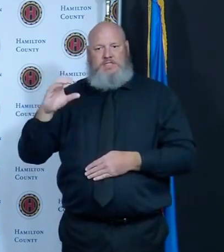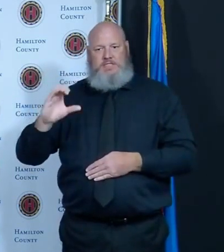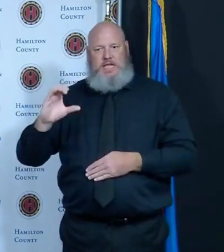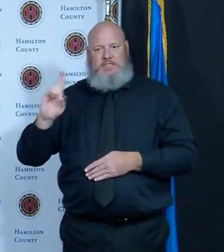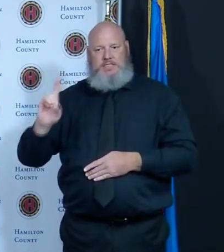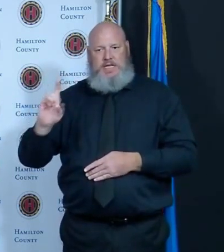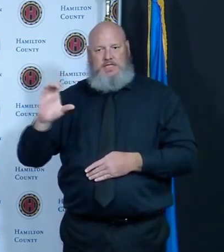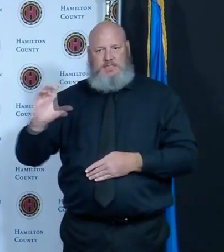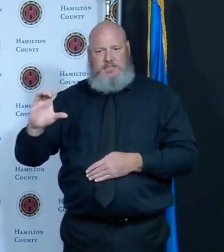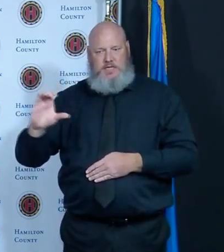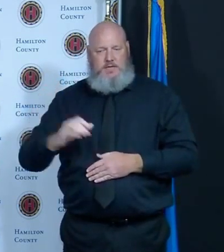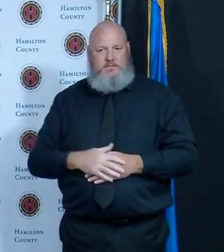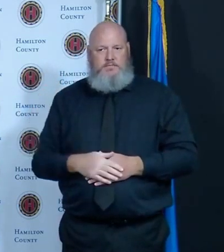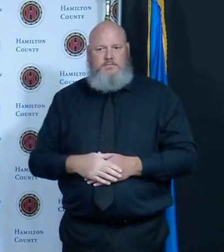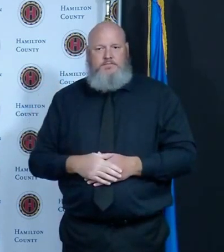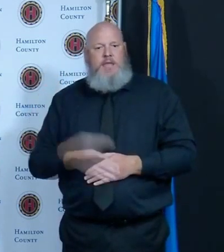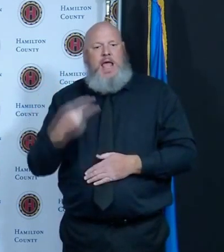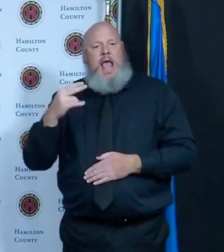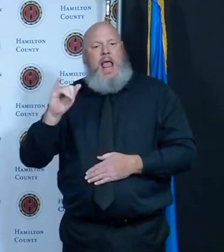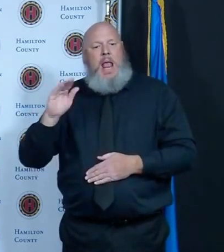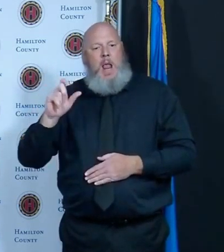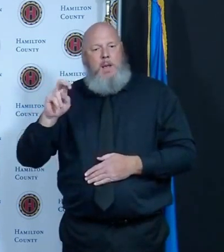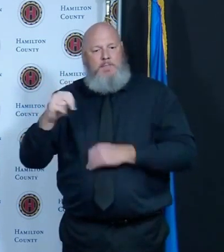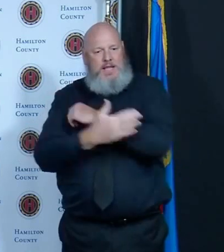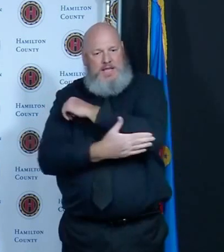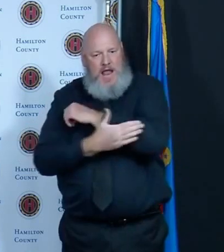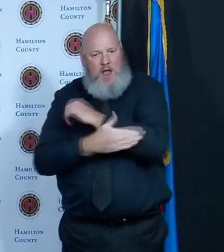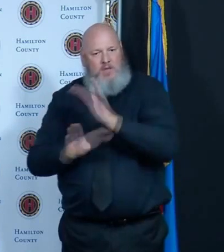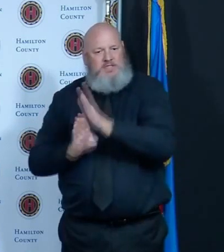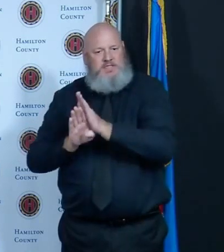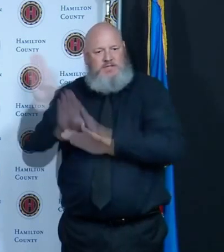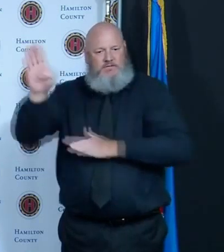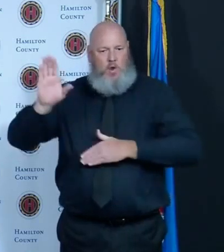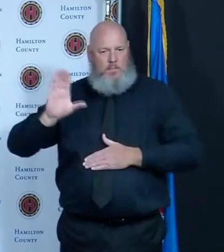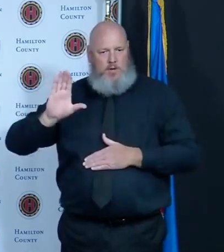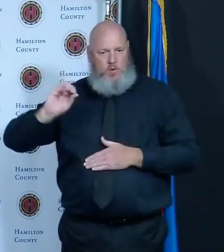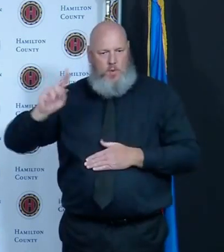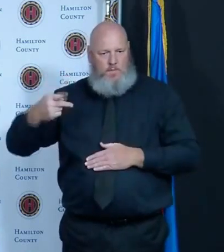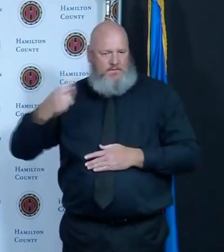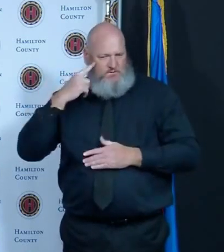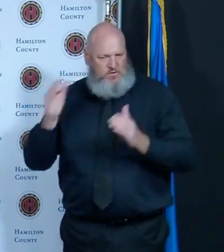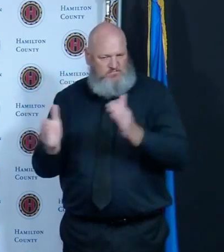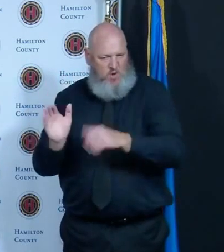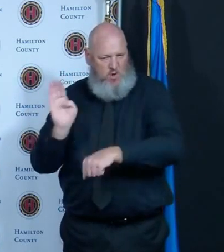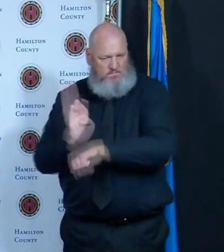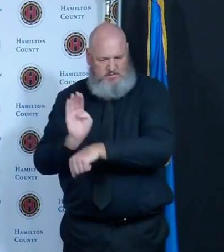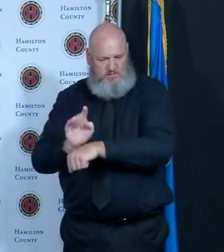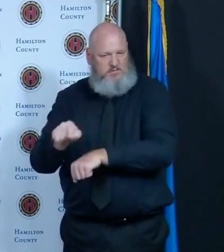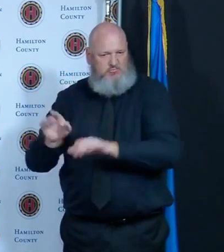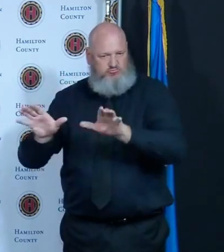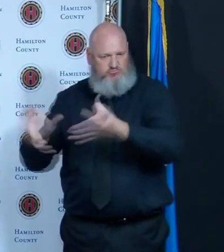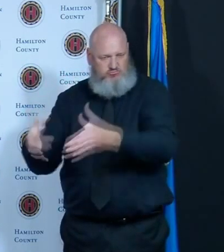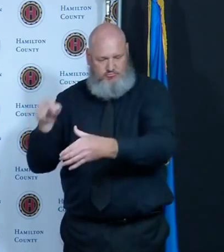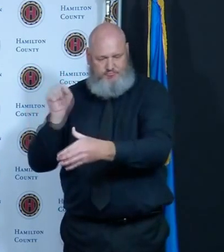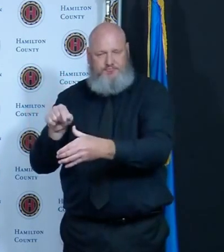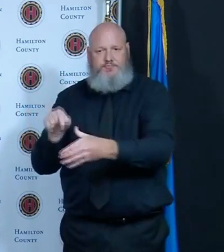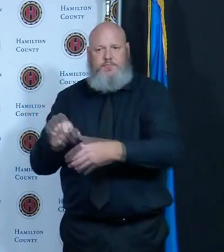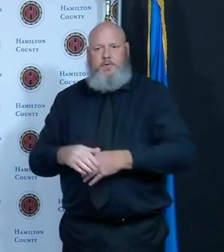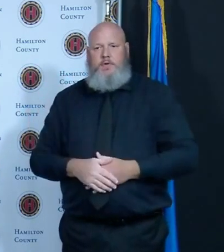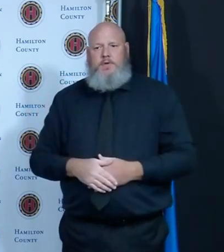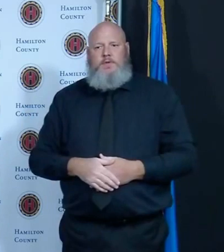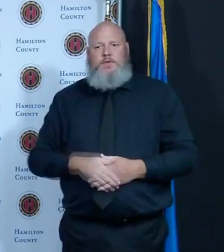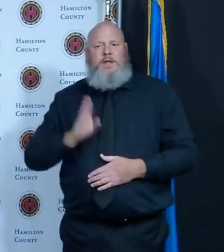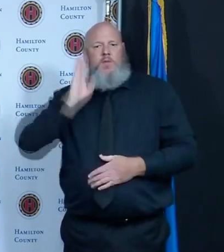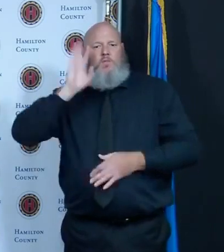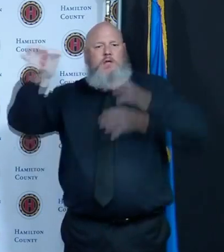G., to discuss how he is keeping his business going during this time and his experience with the loan application